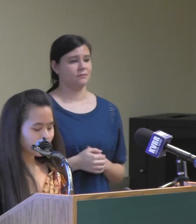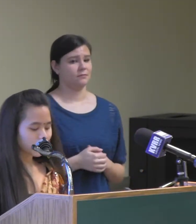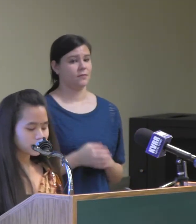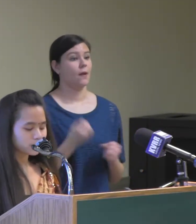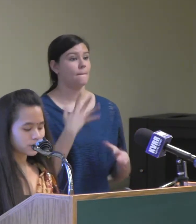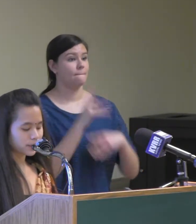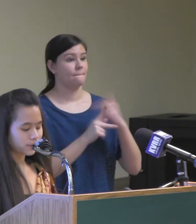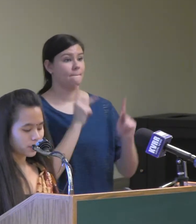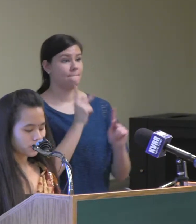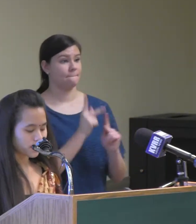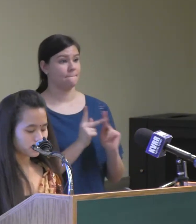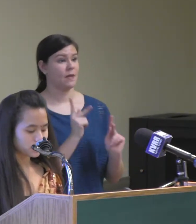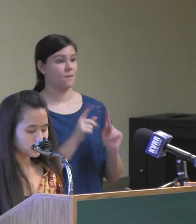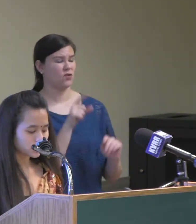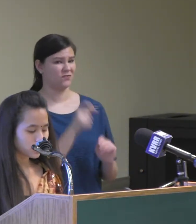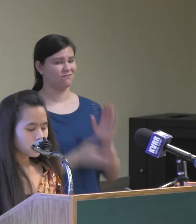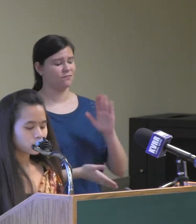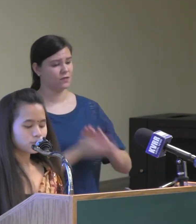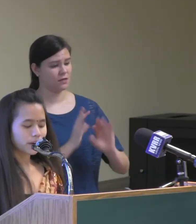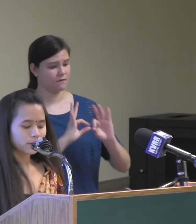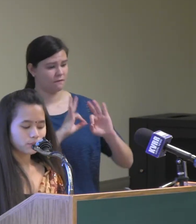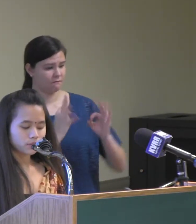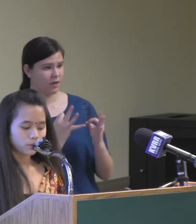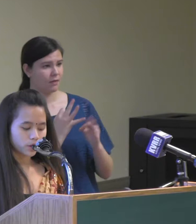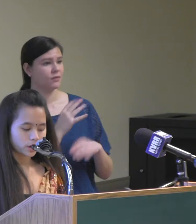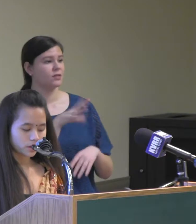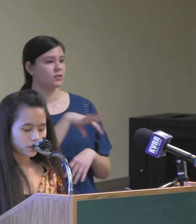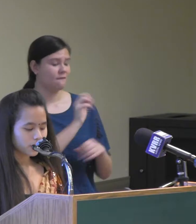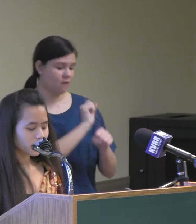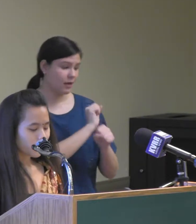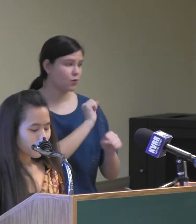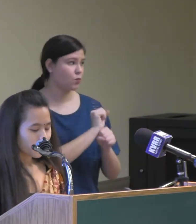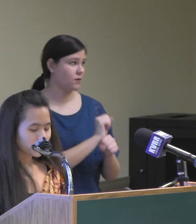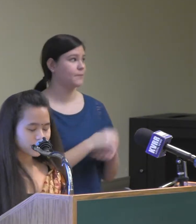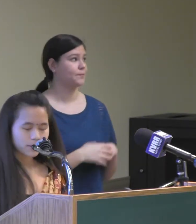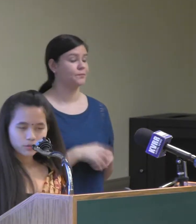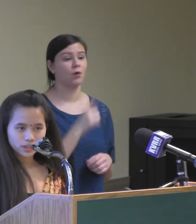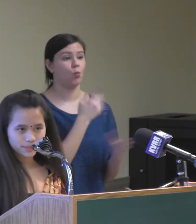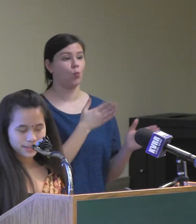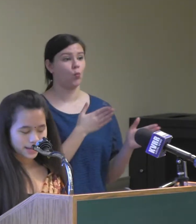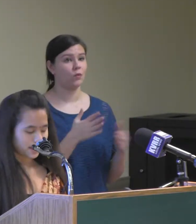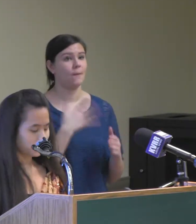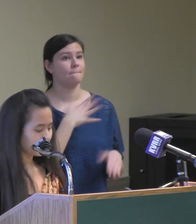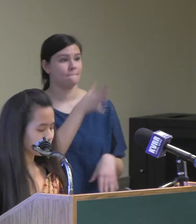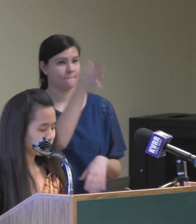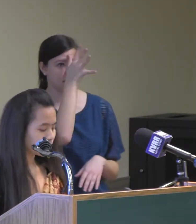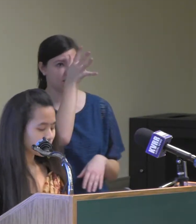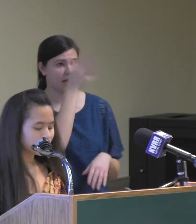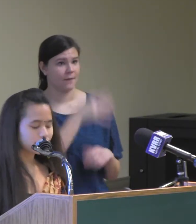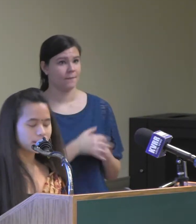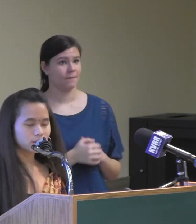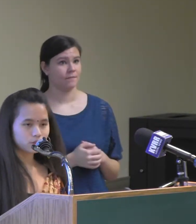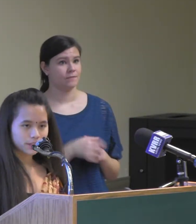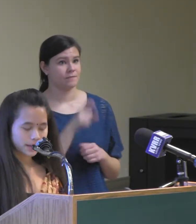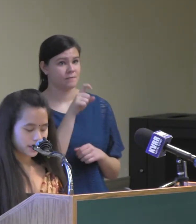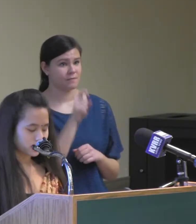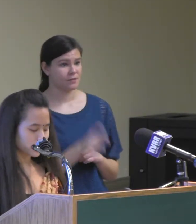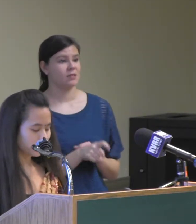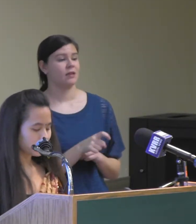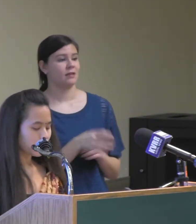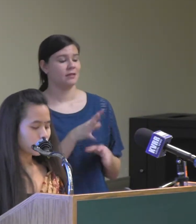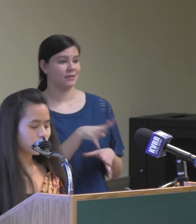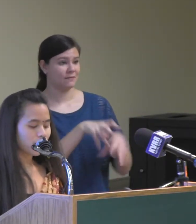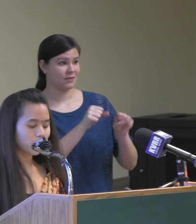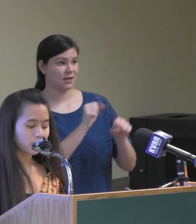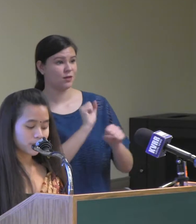Many people had to leave their families to find work. One of them was my dad. He needed to take a